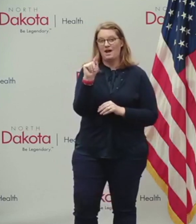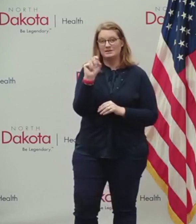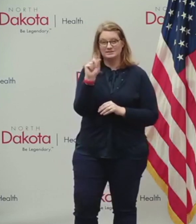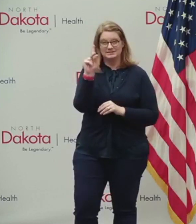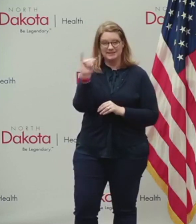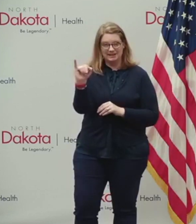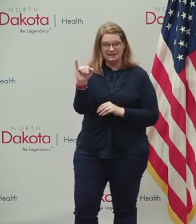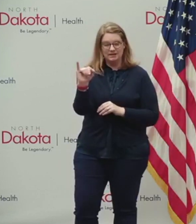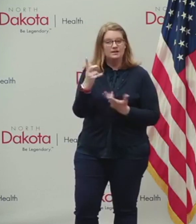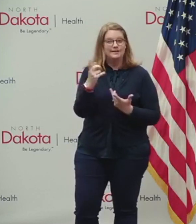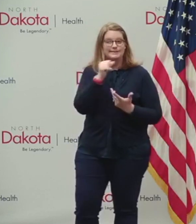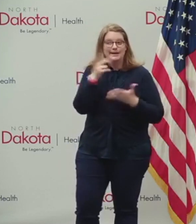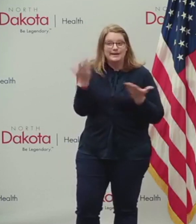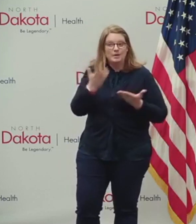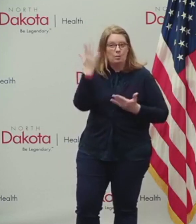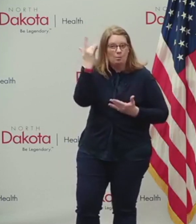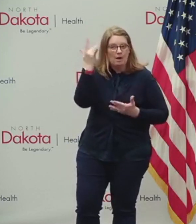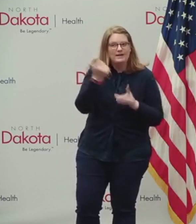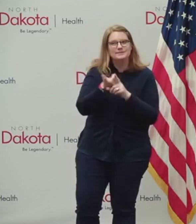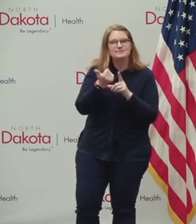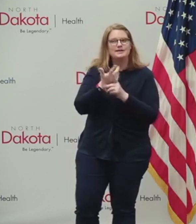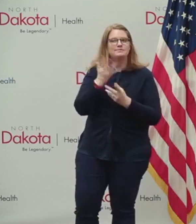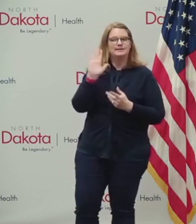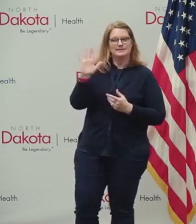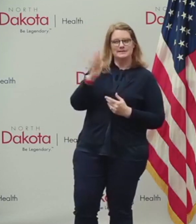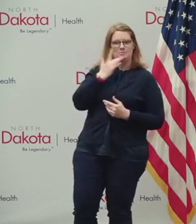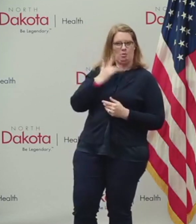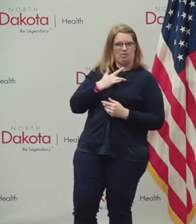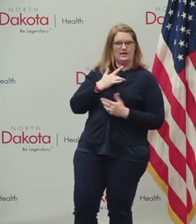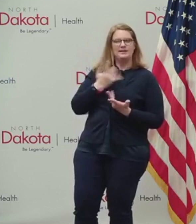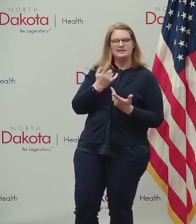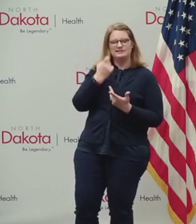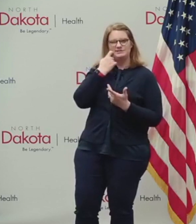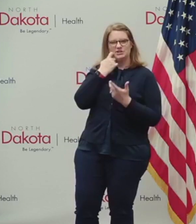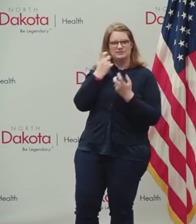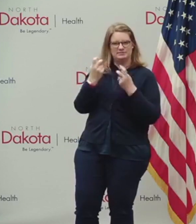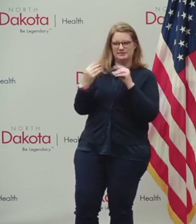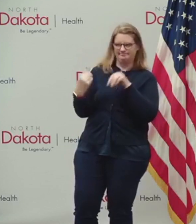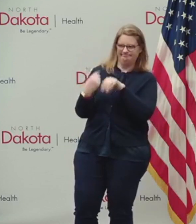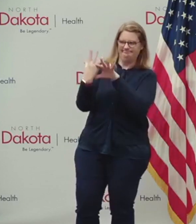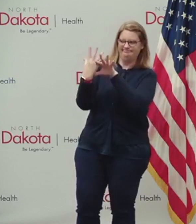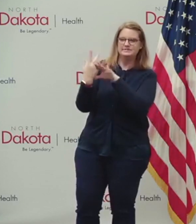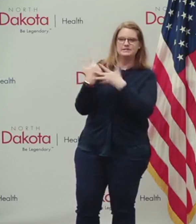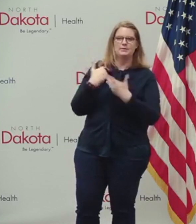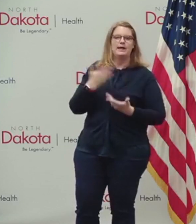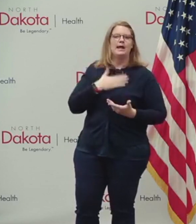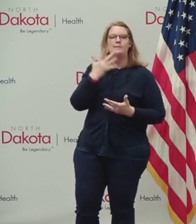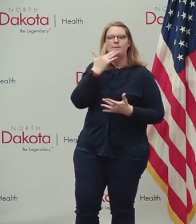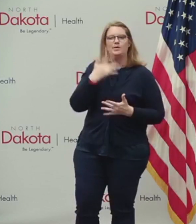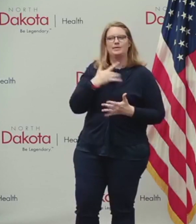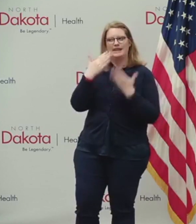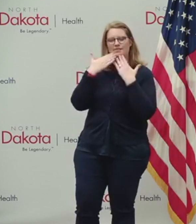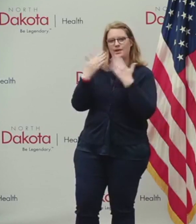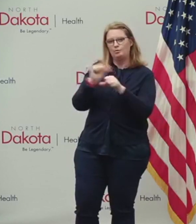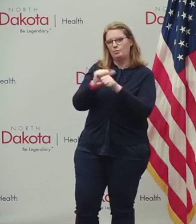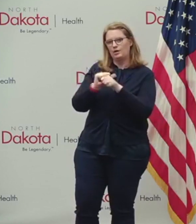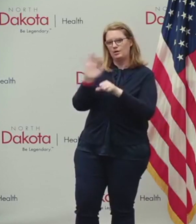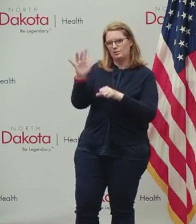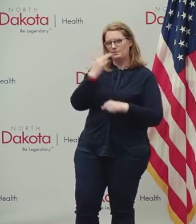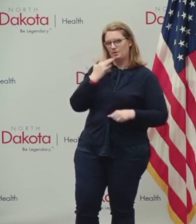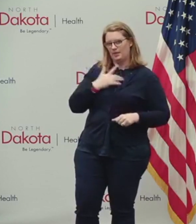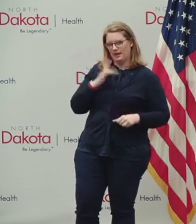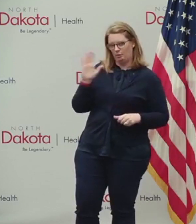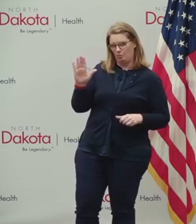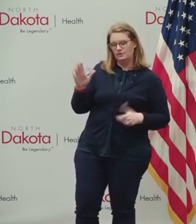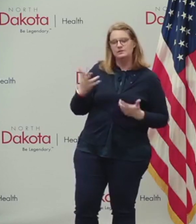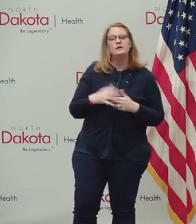been working remotely. Just got off a video call with him. So happy birthday, Mike. Thanks for working on your birthday. Today